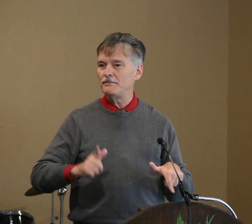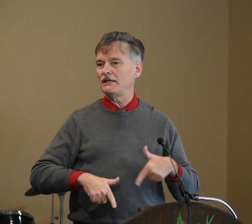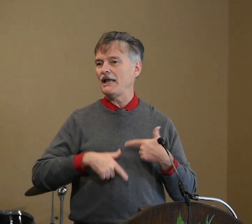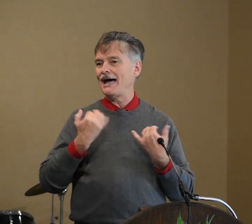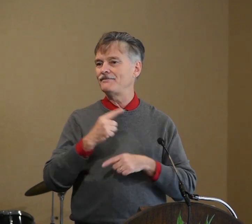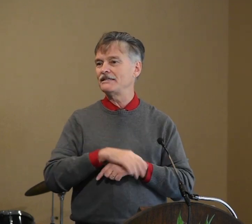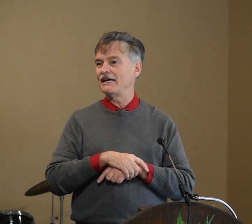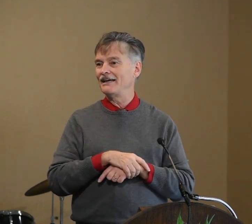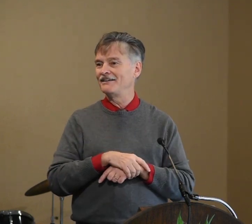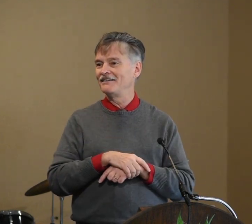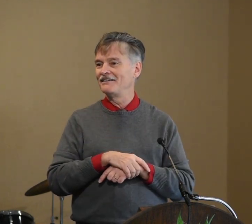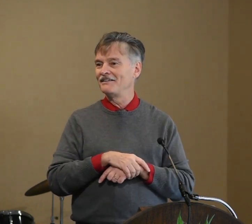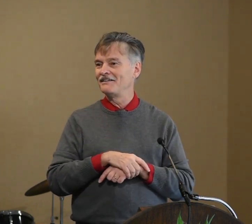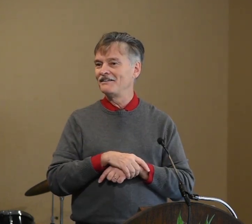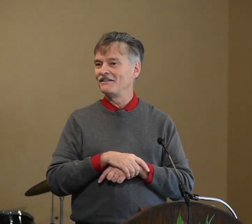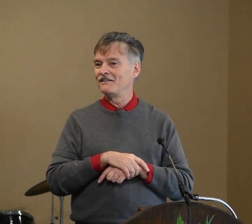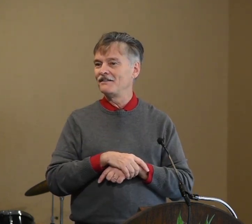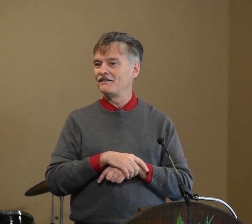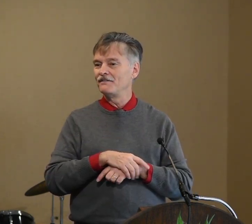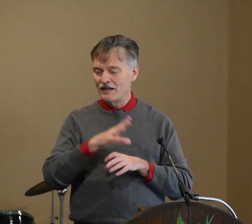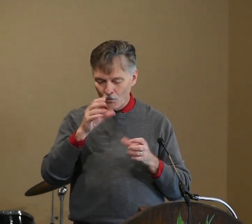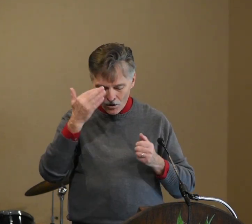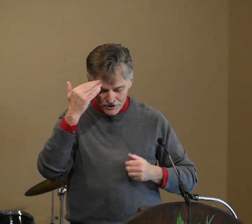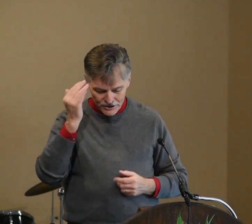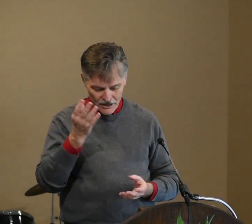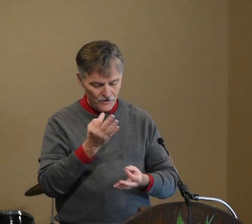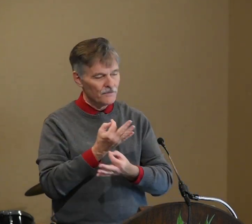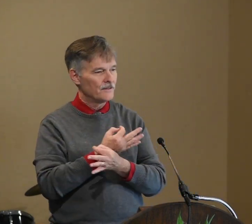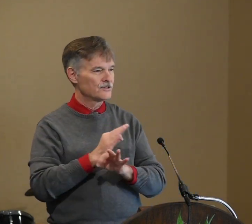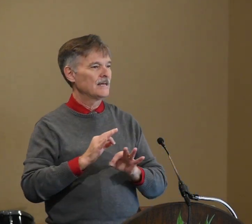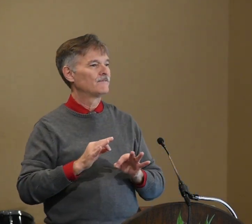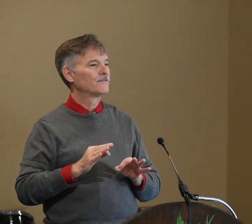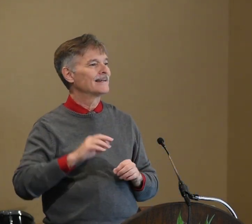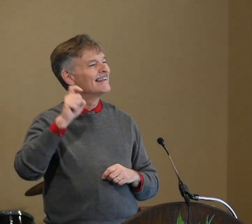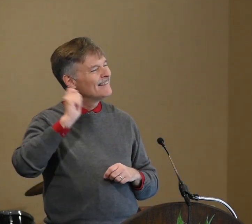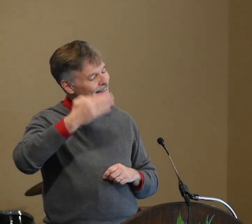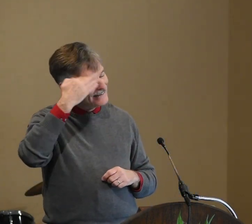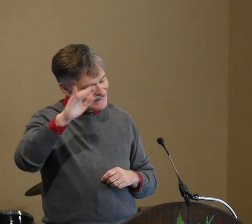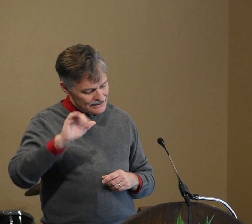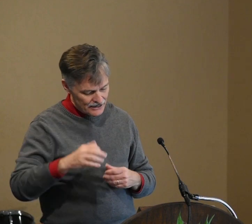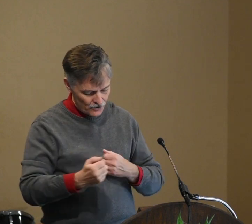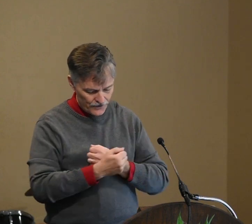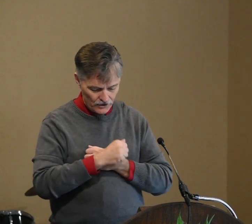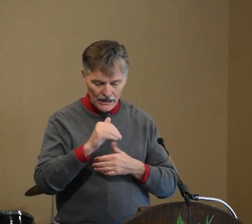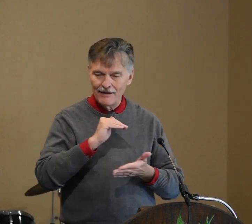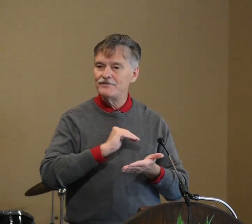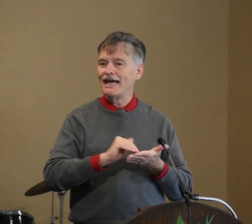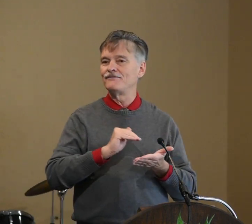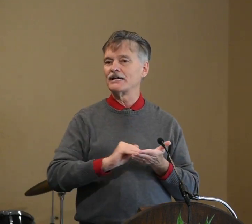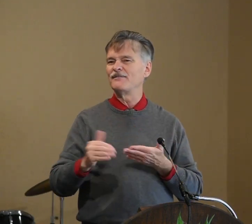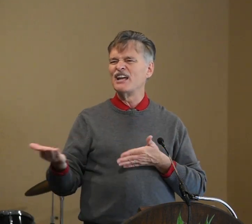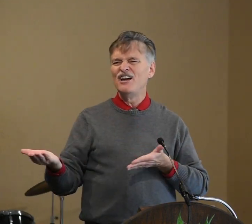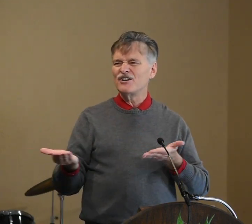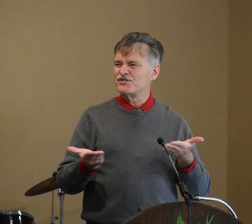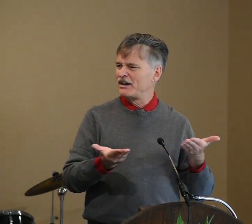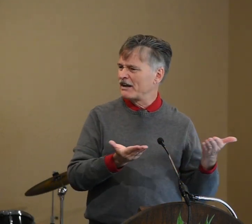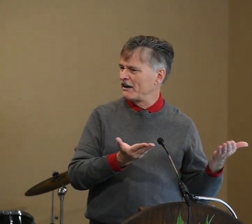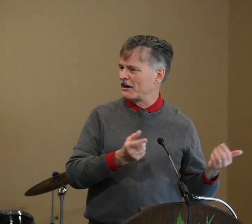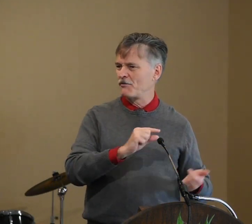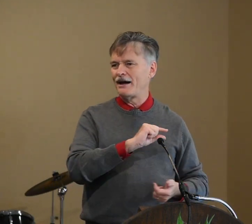people alive today that want to know they're set free, that need to know they're loved and forgiven, because they're carrying around